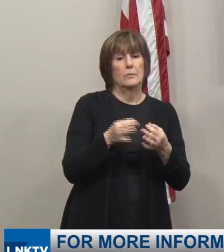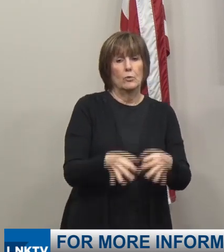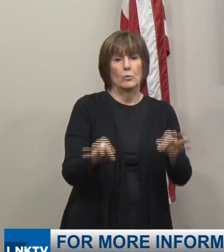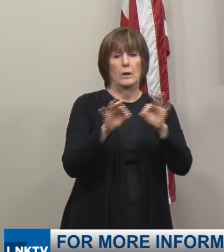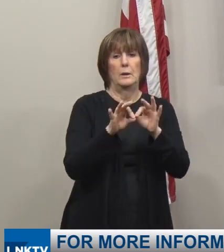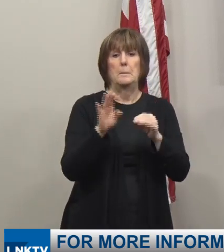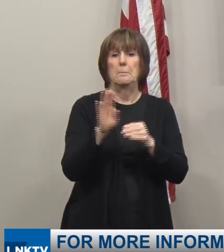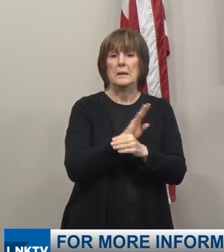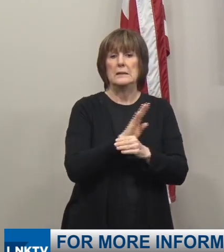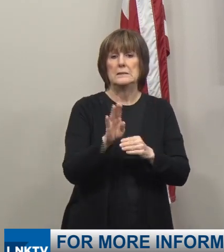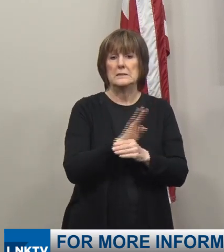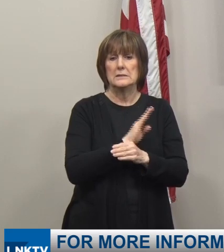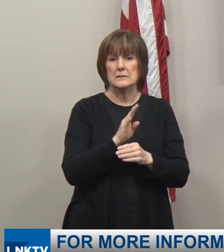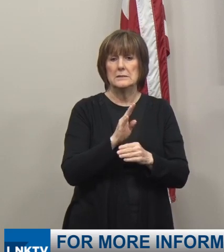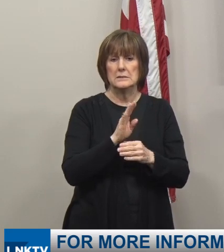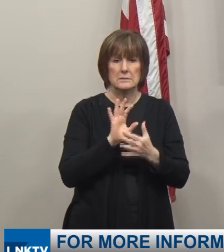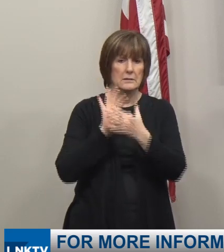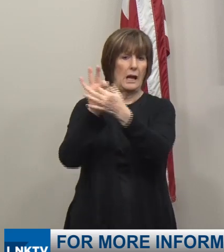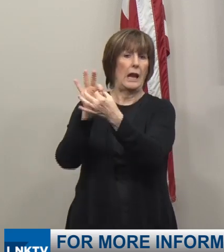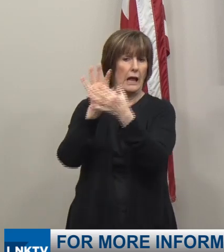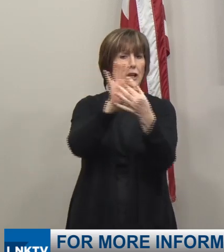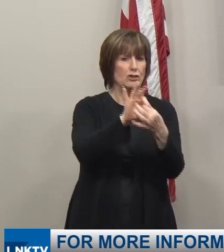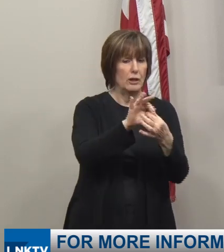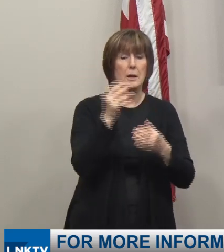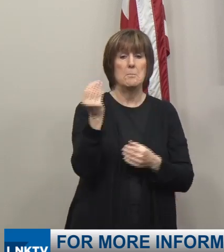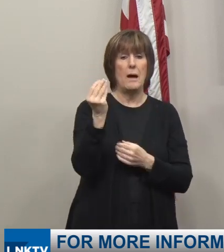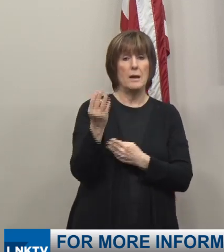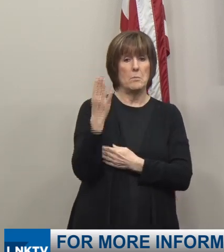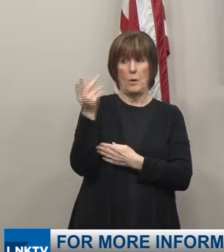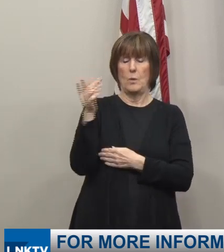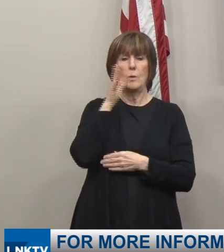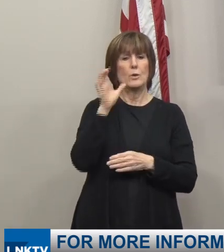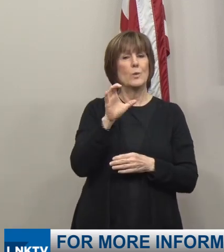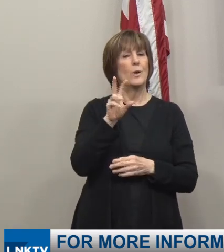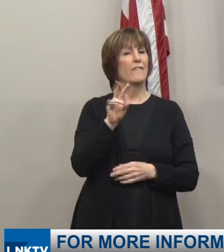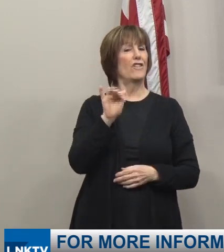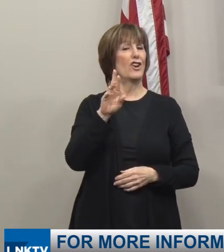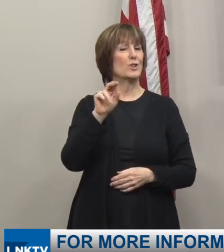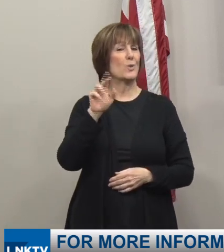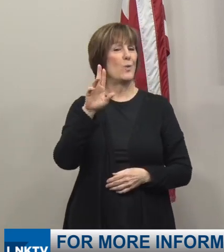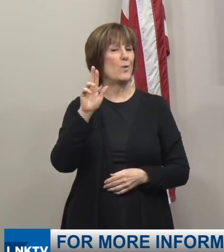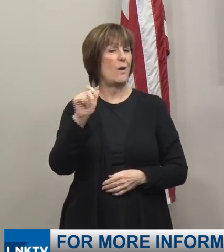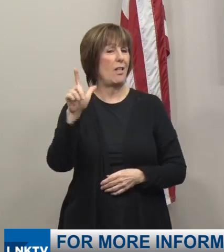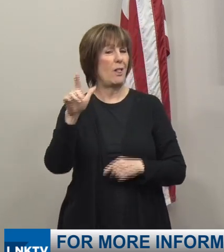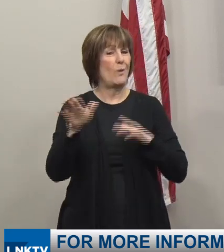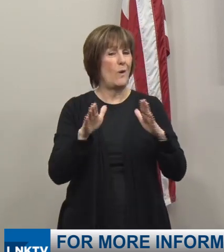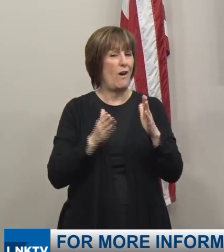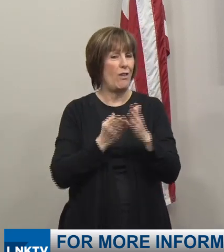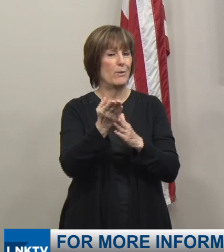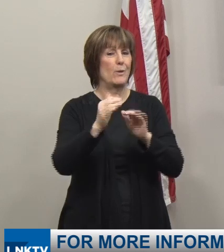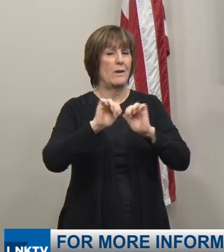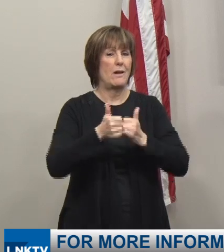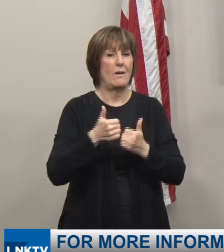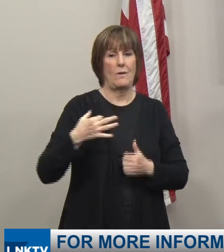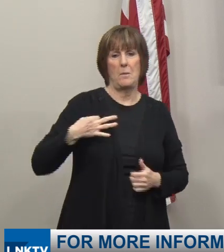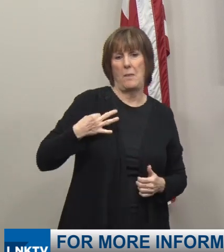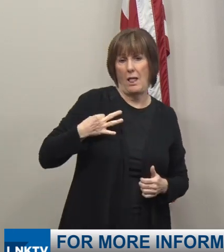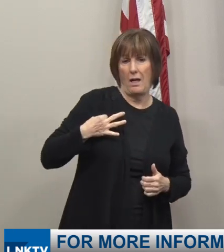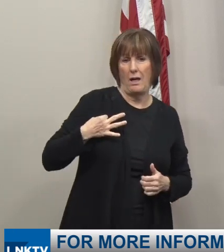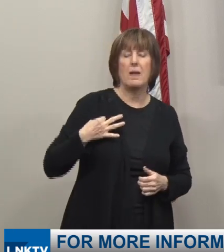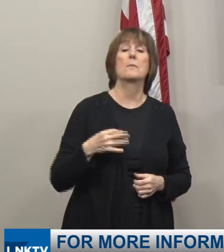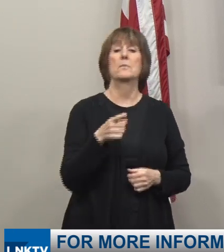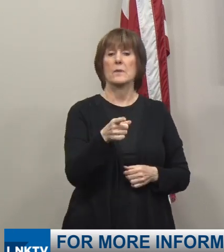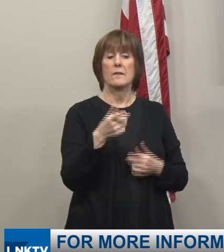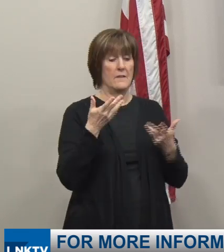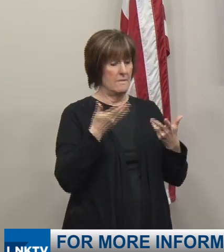business lifelines. And on Monday morning, he's going to do a virtual walkthrough of how to apply for these loans. After this walkthrough, you'll